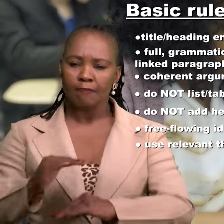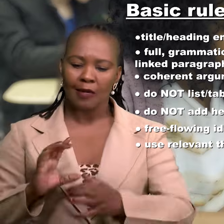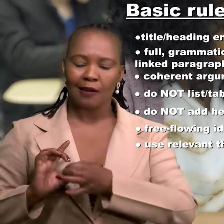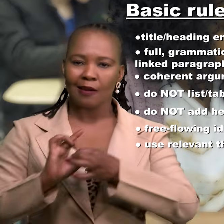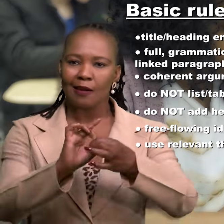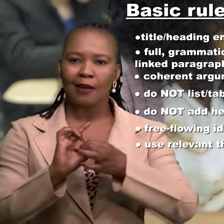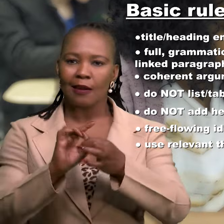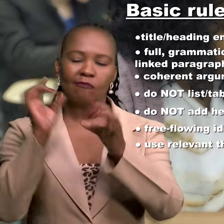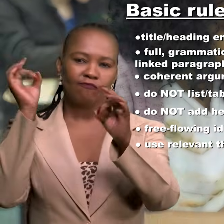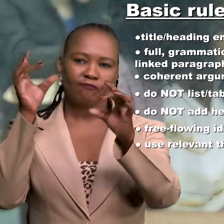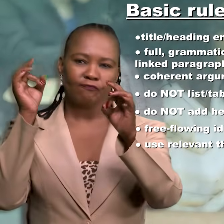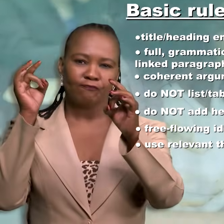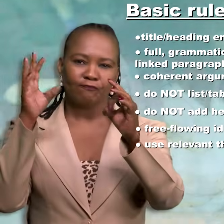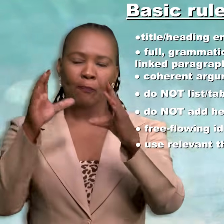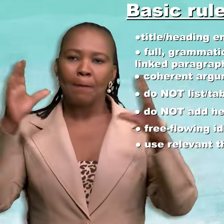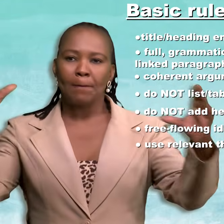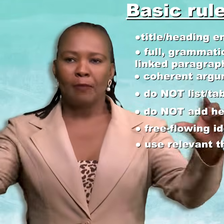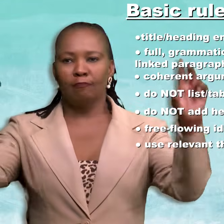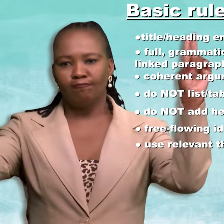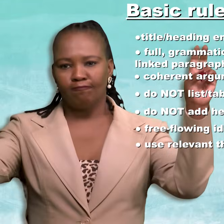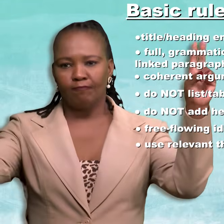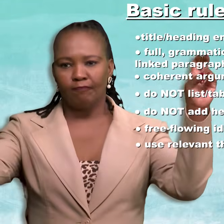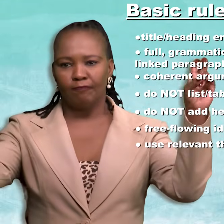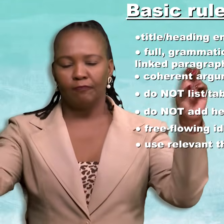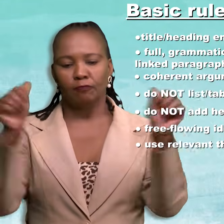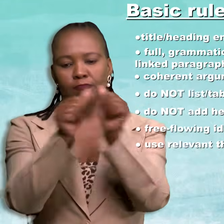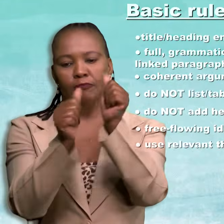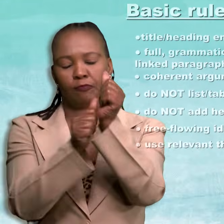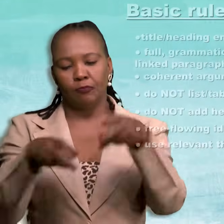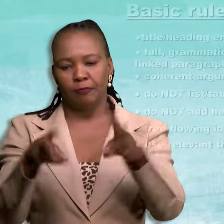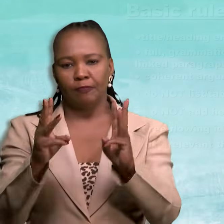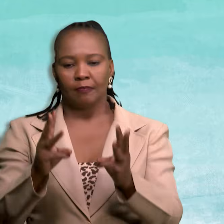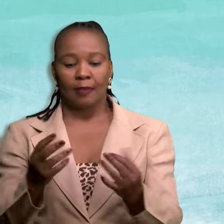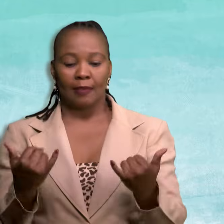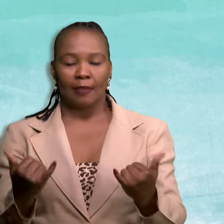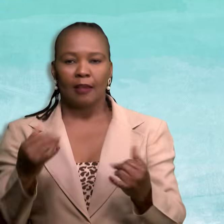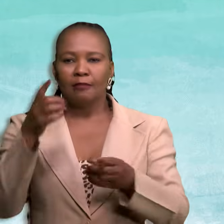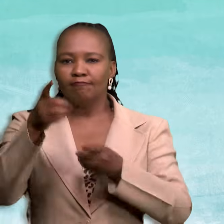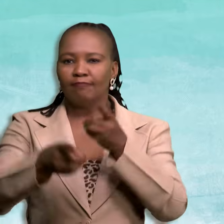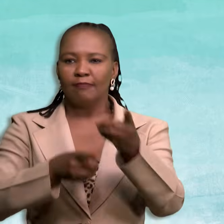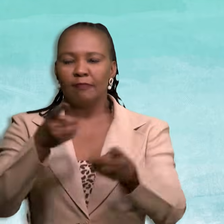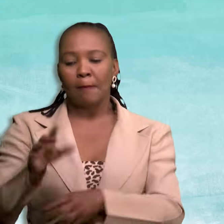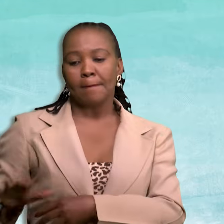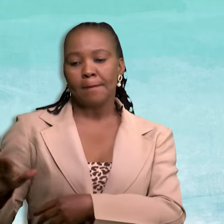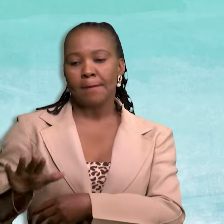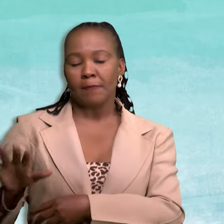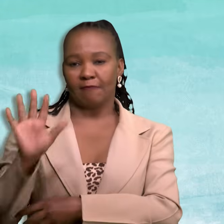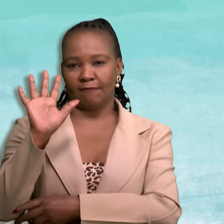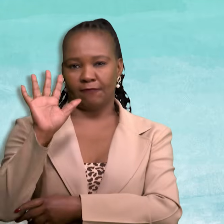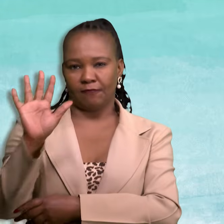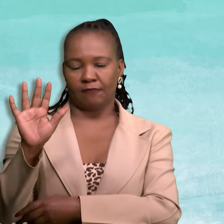topic in a logical way. Now we discuss the 5 basic steps of the essay